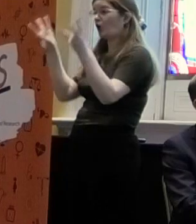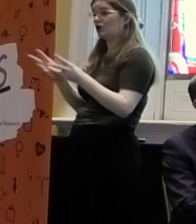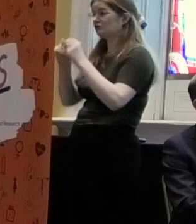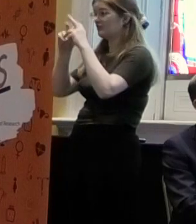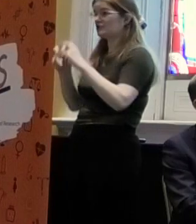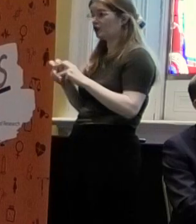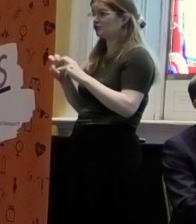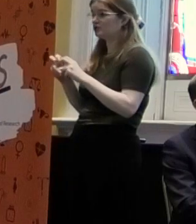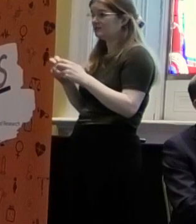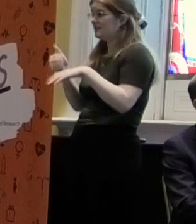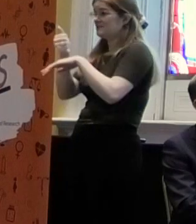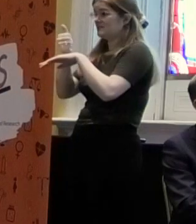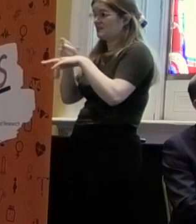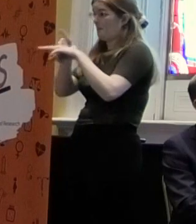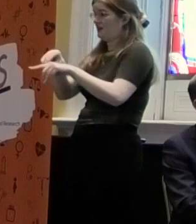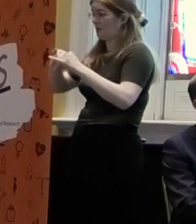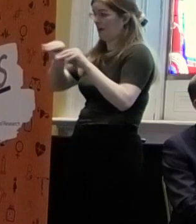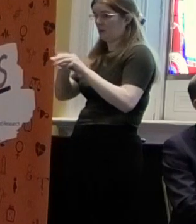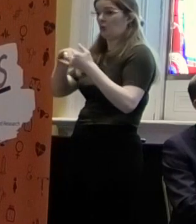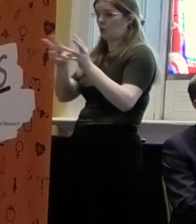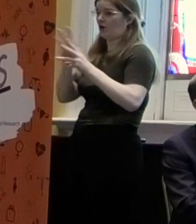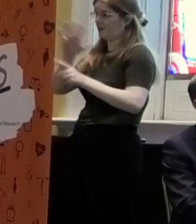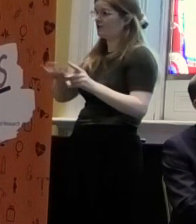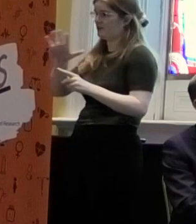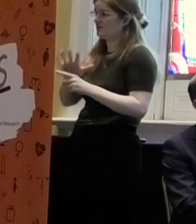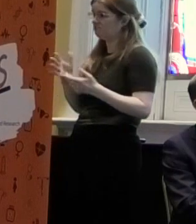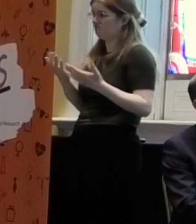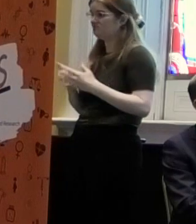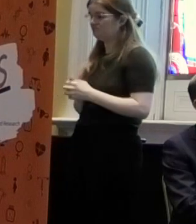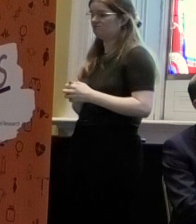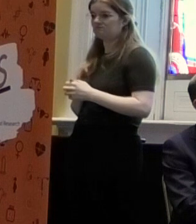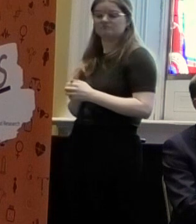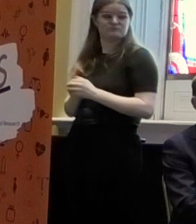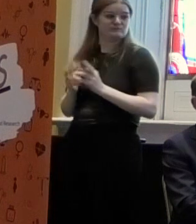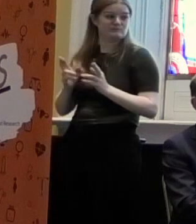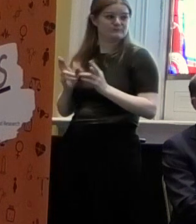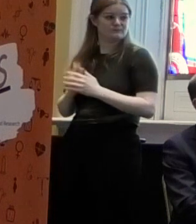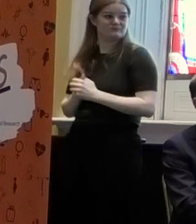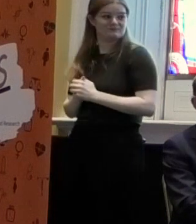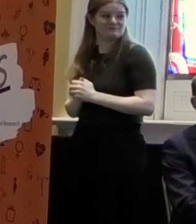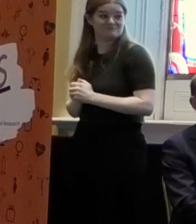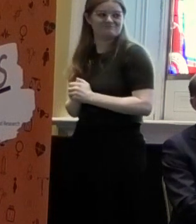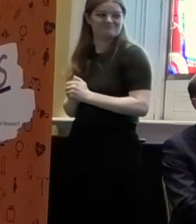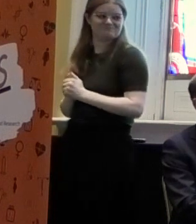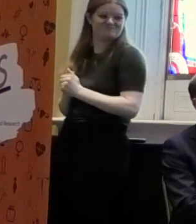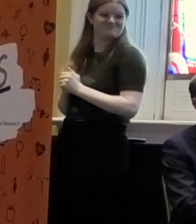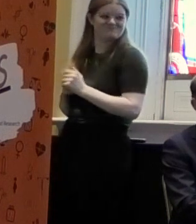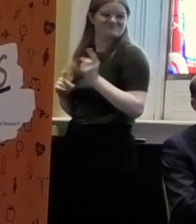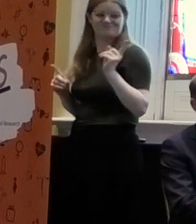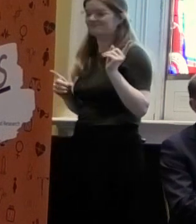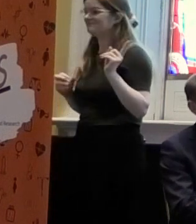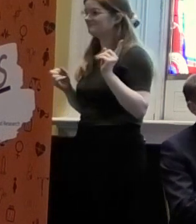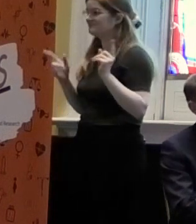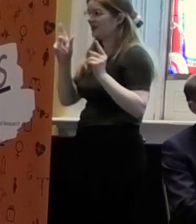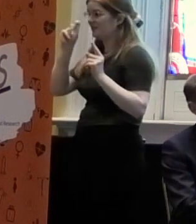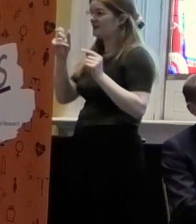often informed by the people who are practicing. So exactly. Yeah. So the research is then different coming from lens. males. Sorry, Fergal. I apologize for giving out. But I think for a lot